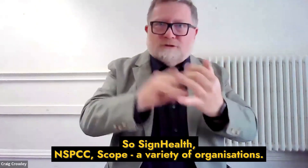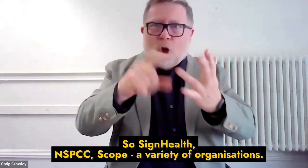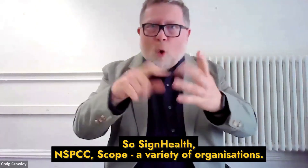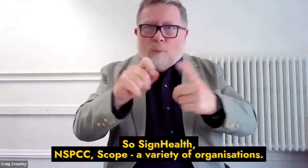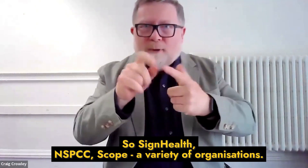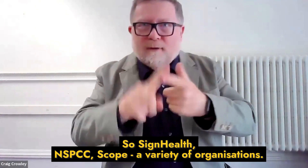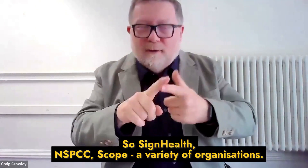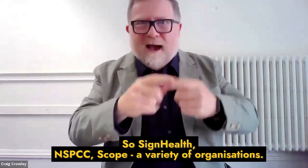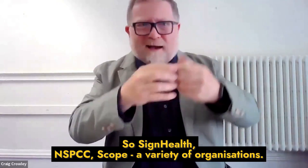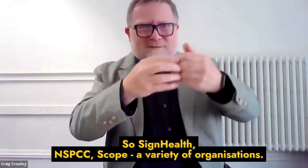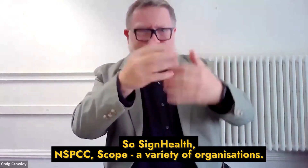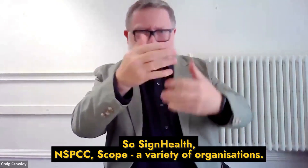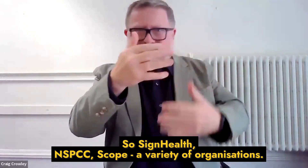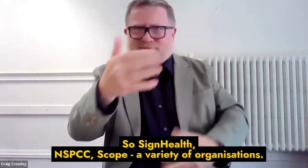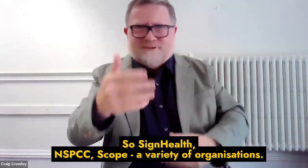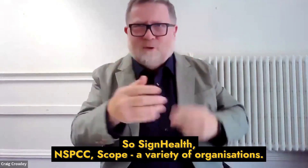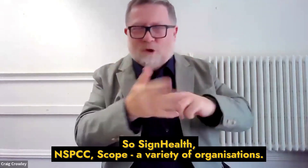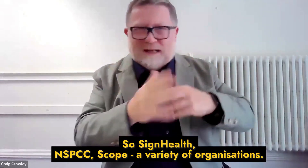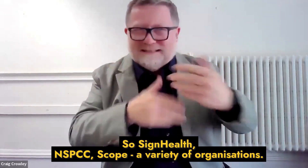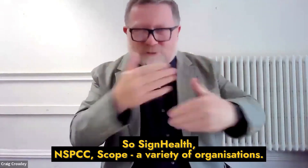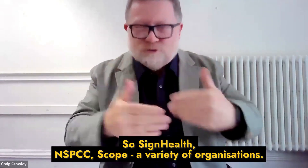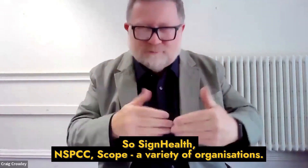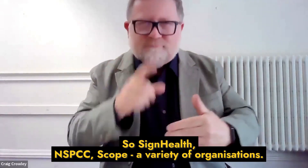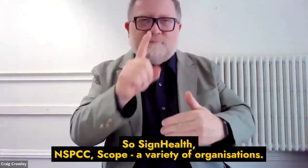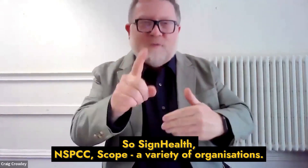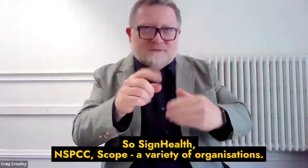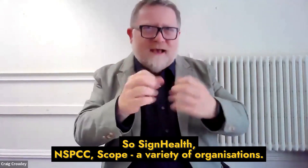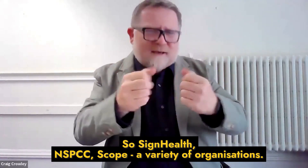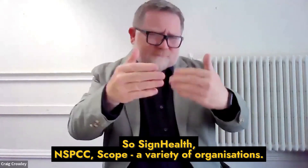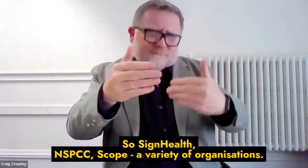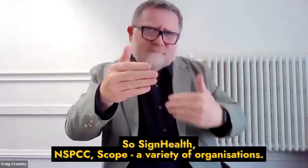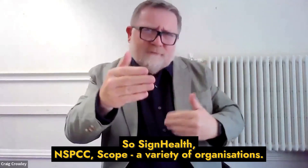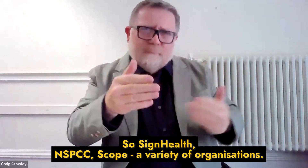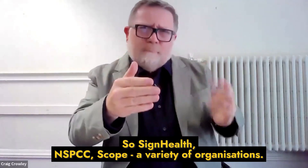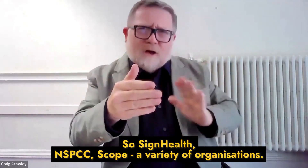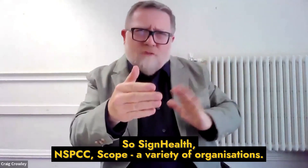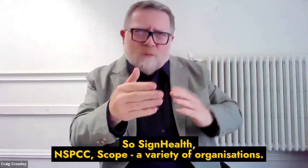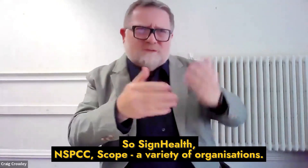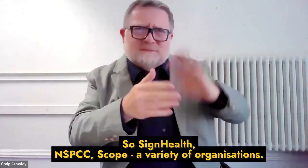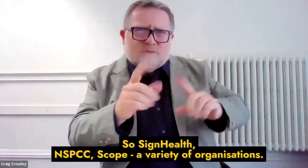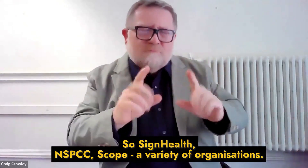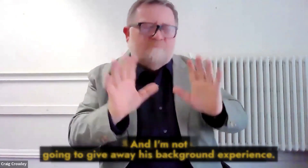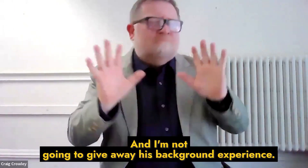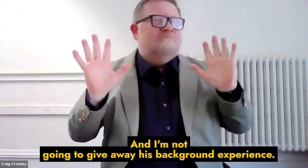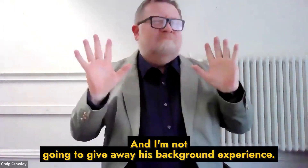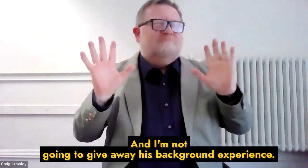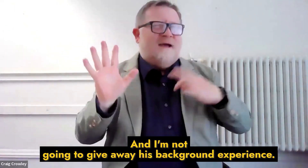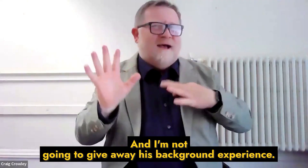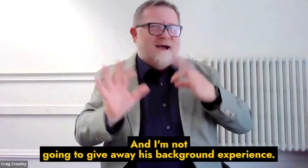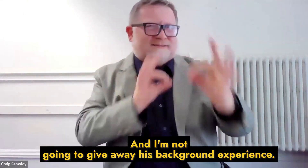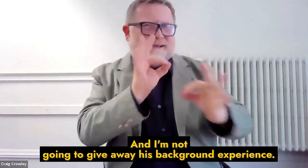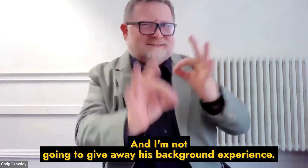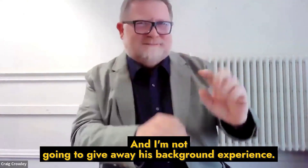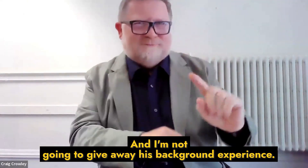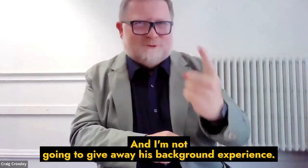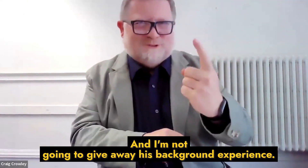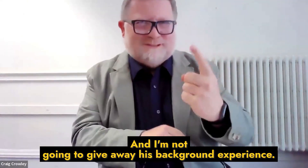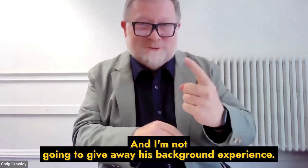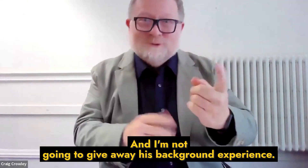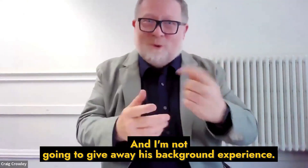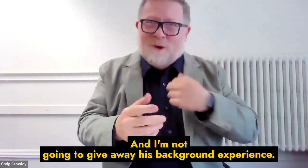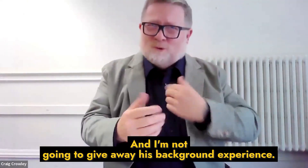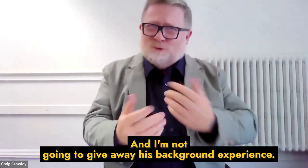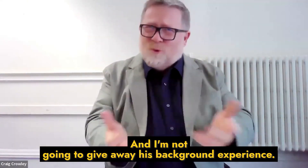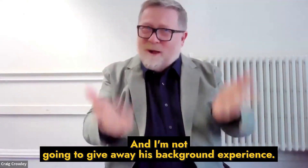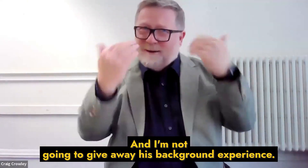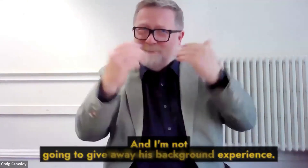Health, NSPCC, Scope, a variety of organisations. And I'm not going to give